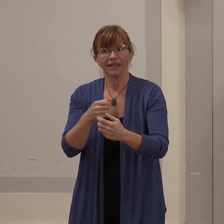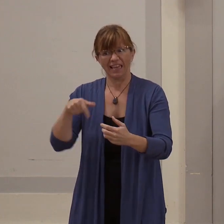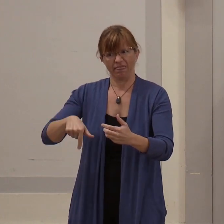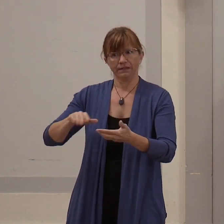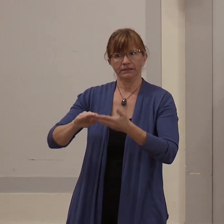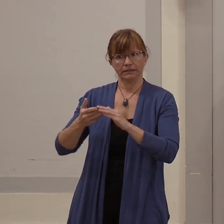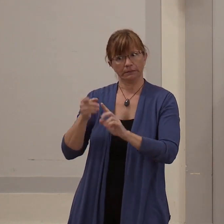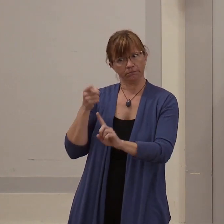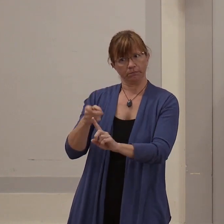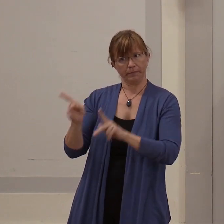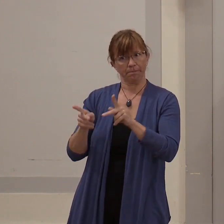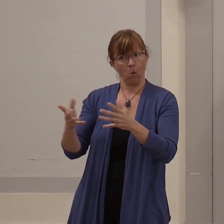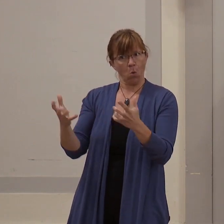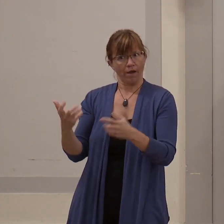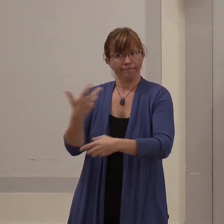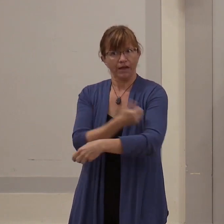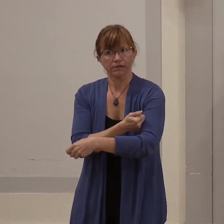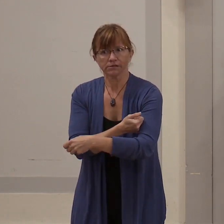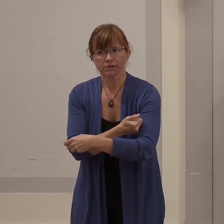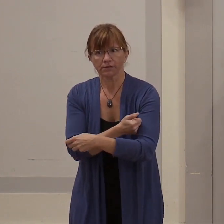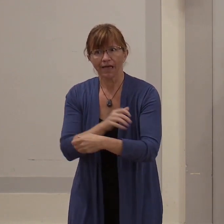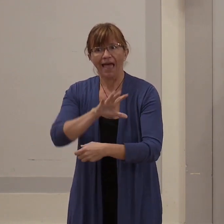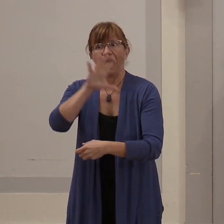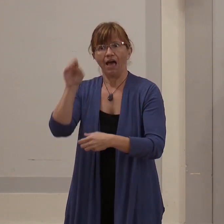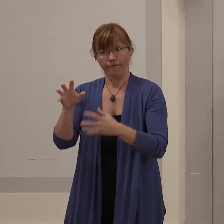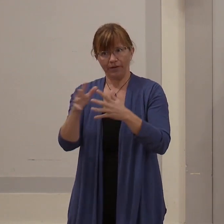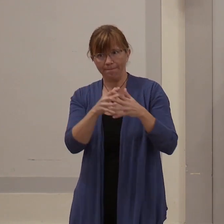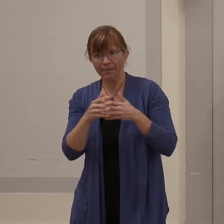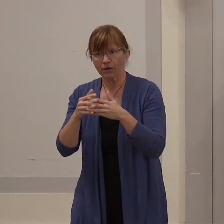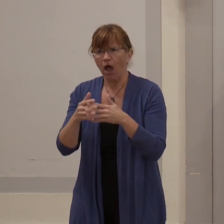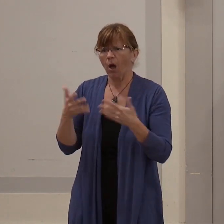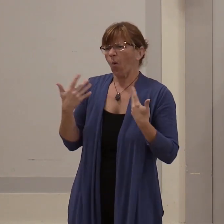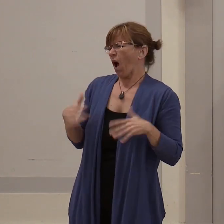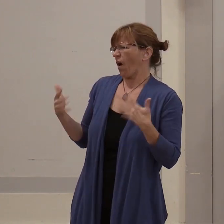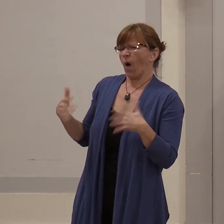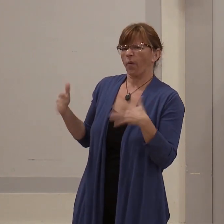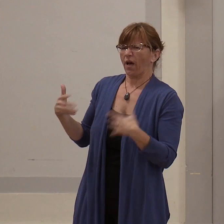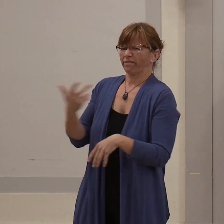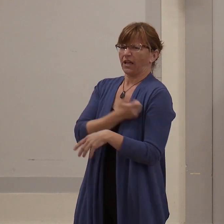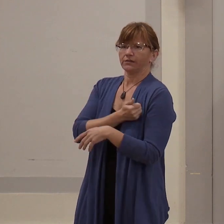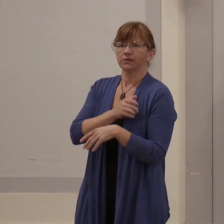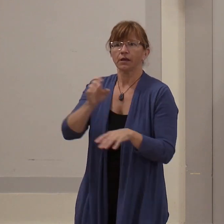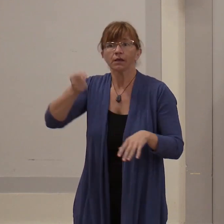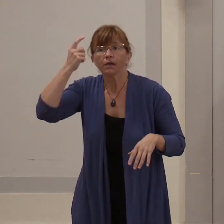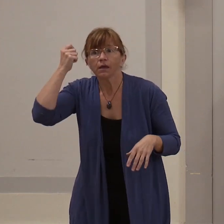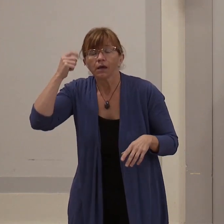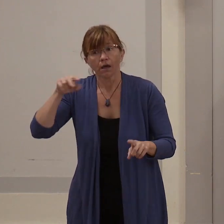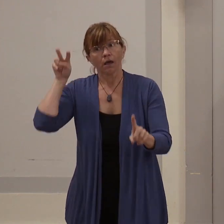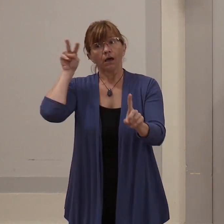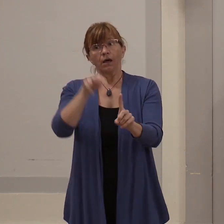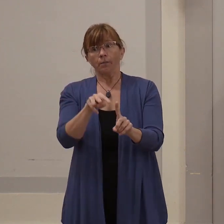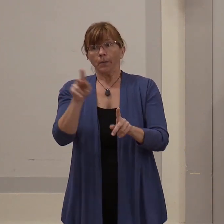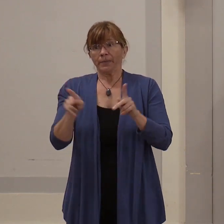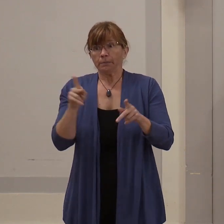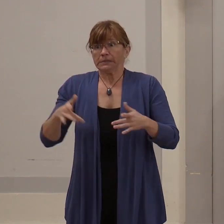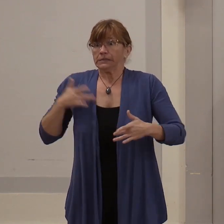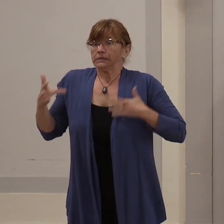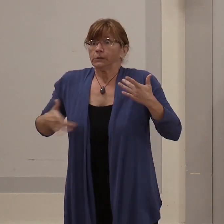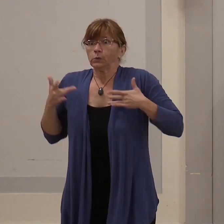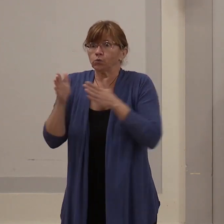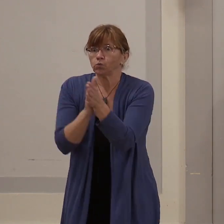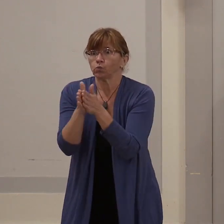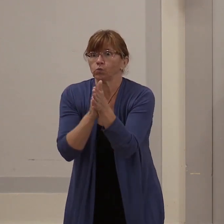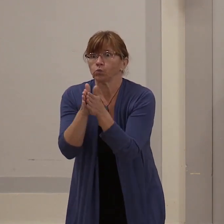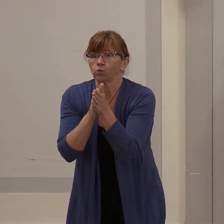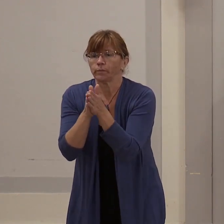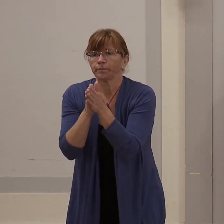Americans, don't want to get vaccinated, they're not seeing what I am seeing when I go to these vaccination sites. I truly appreciate